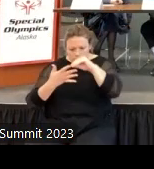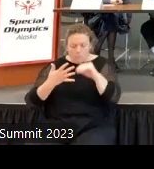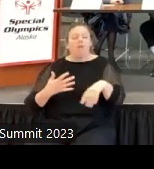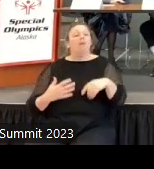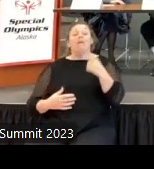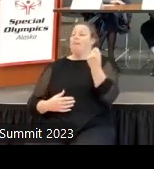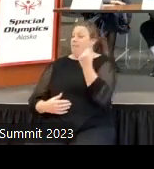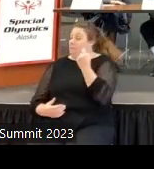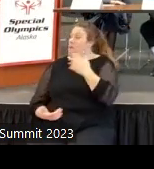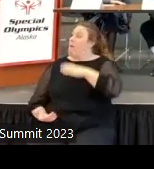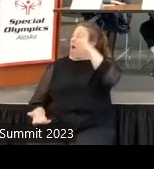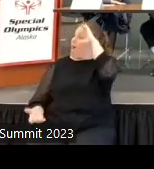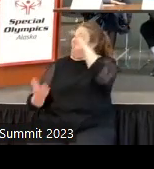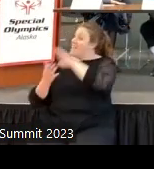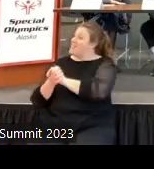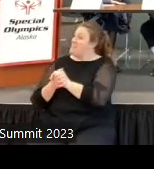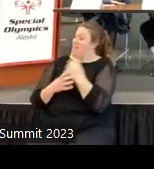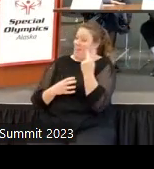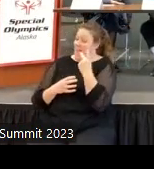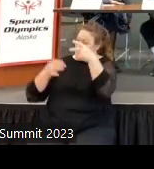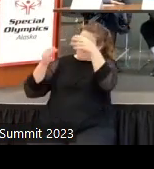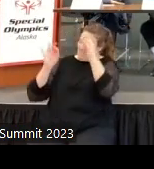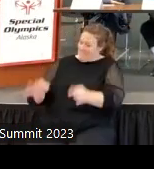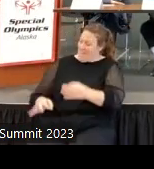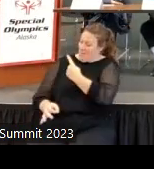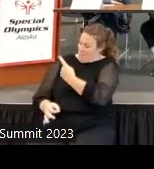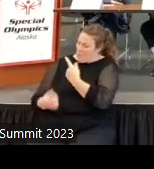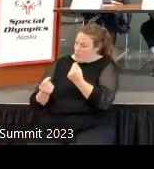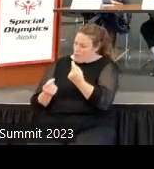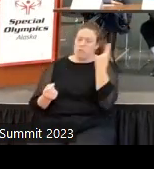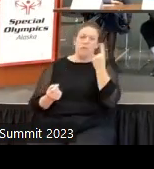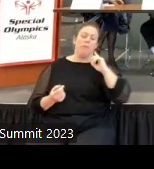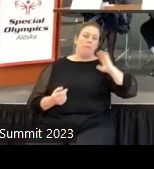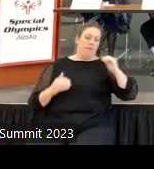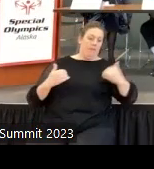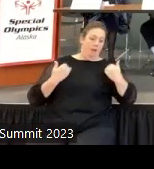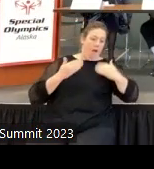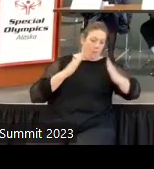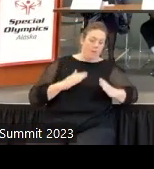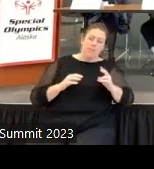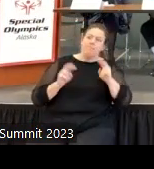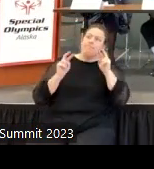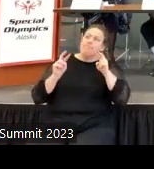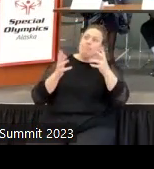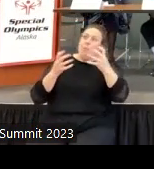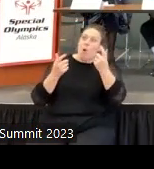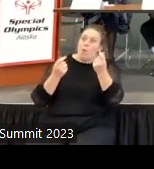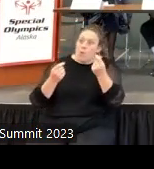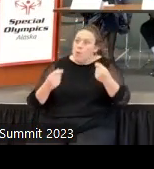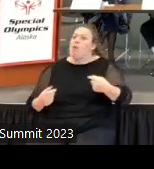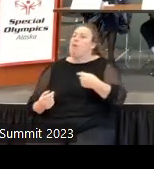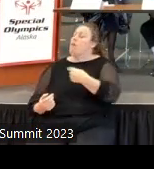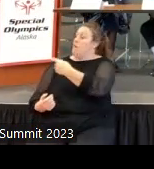few years back that I have really enjoyed is we think of the different places that we donate